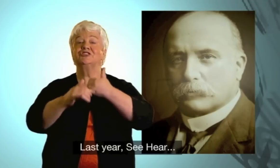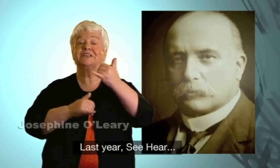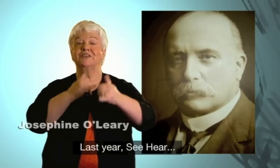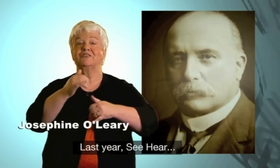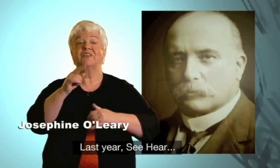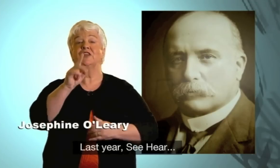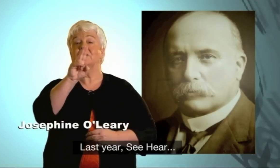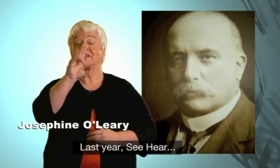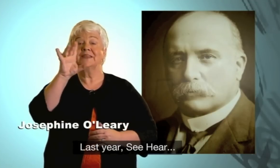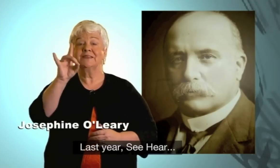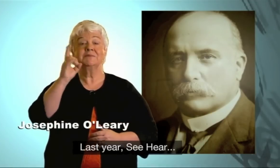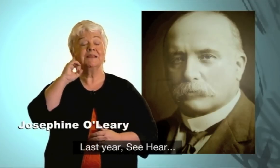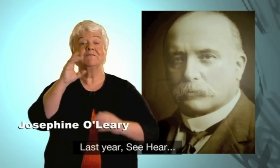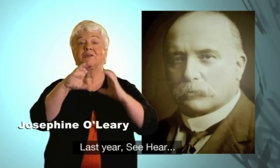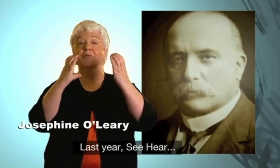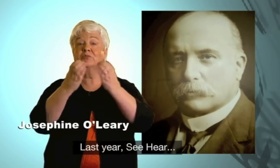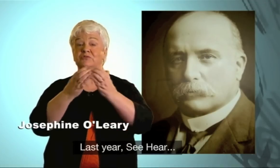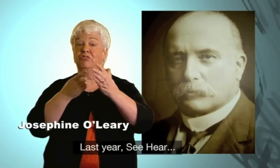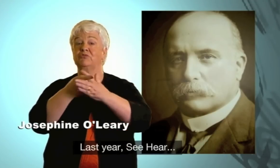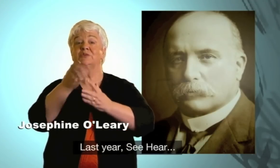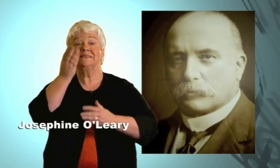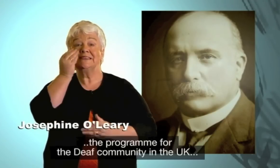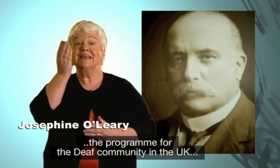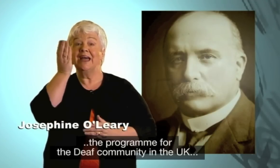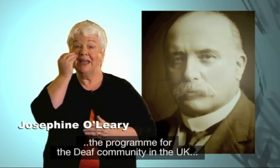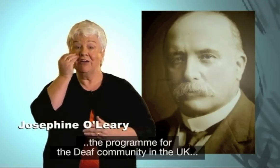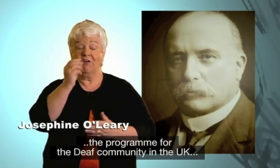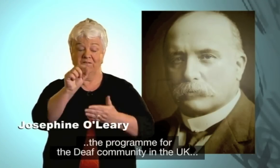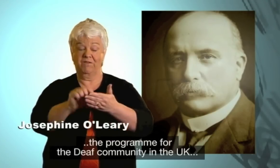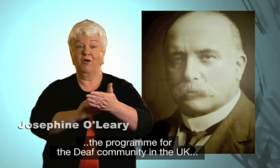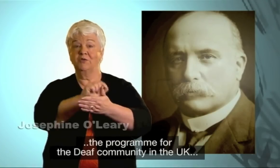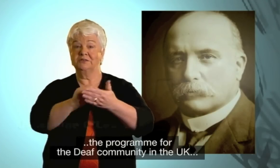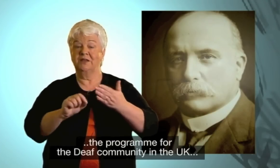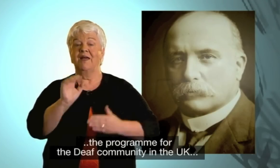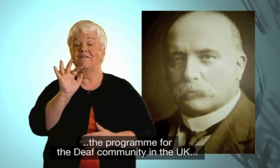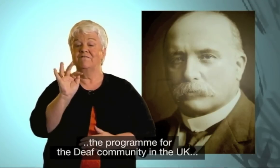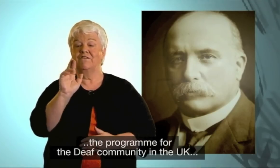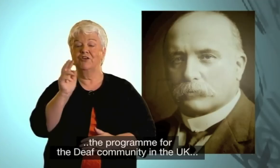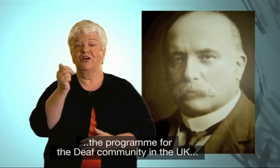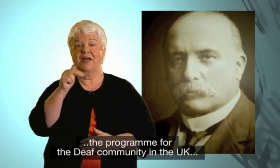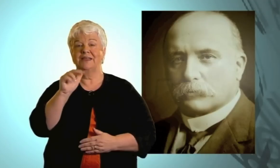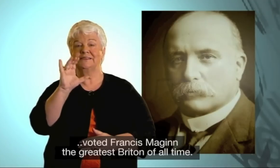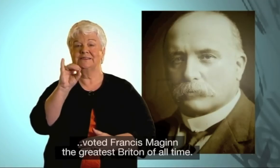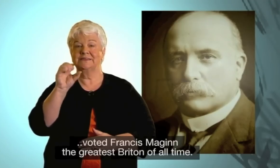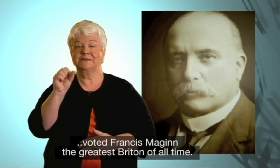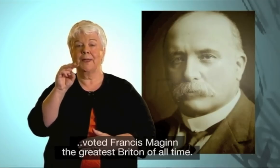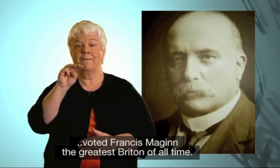Last year, See Here, the programme for the deaf community in the UK, voted Frances